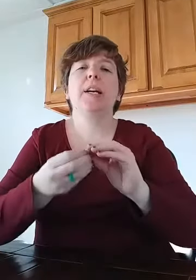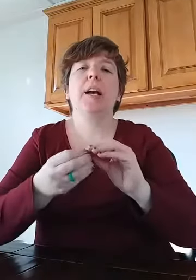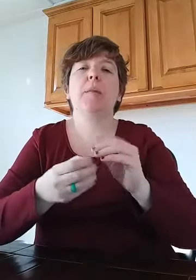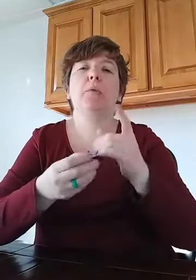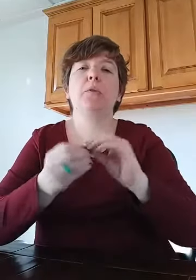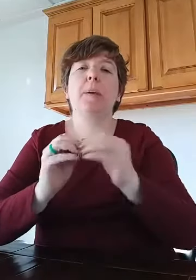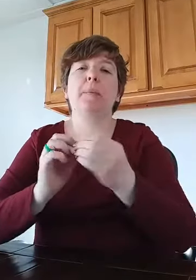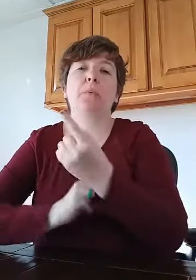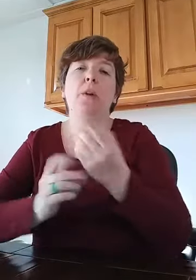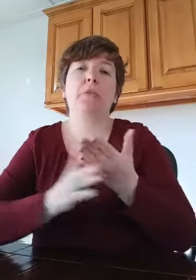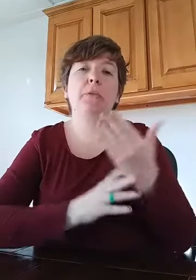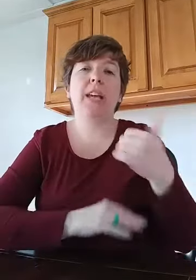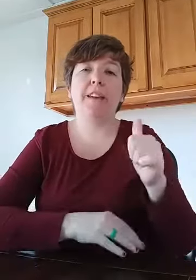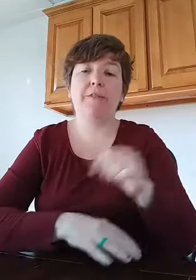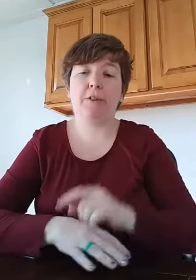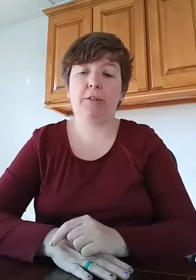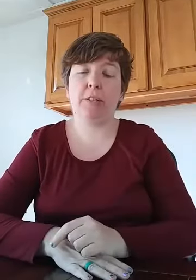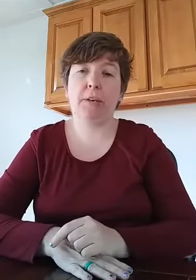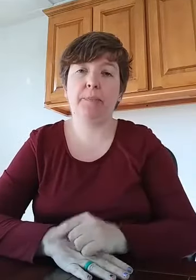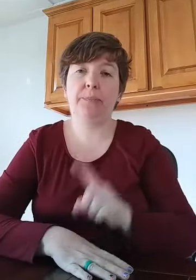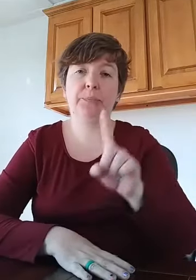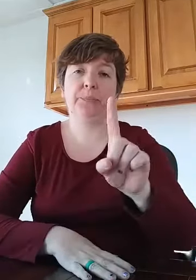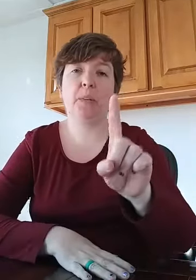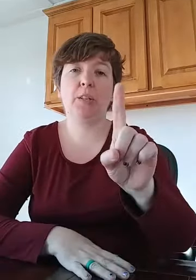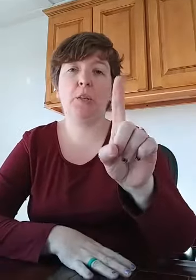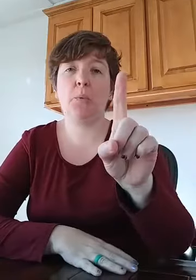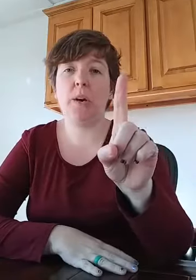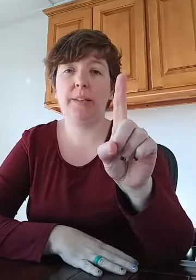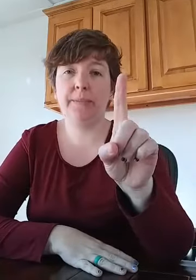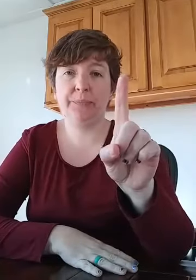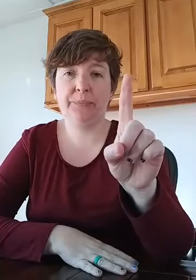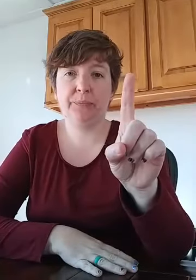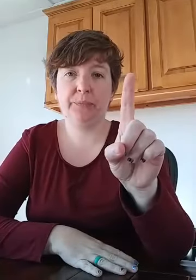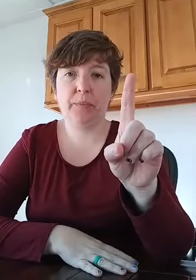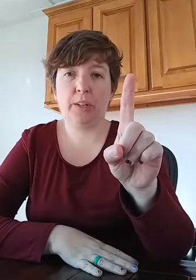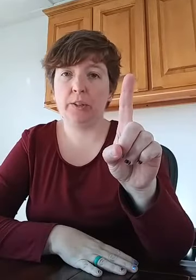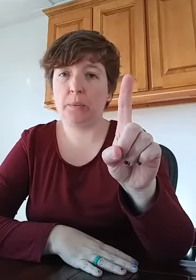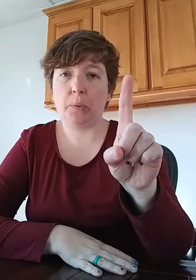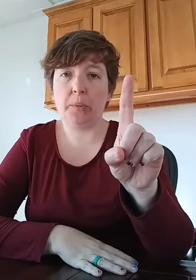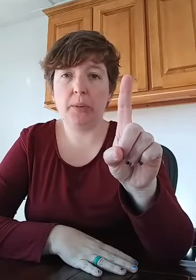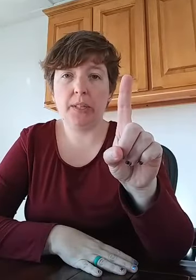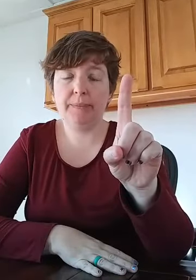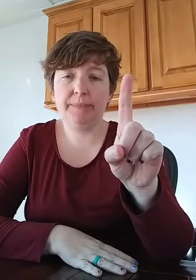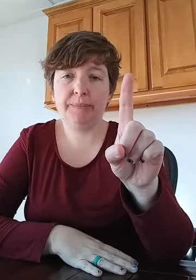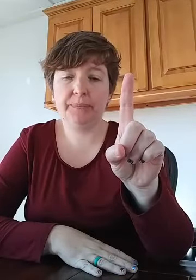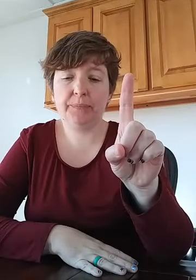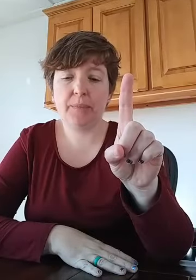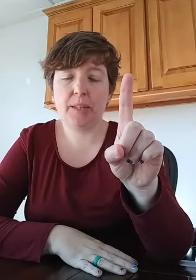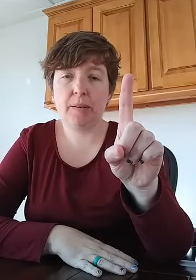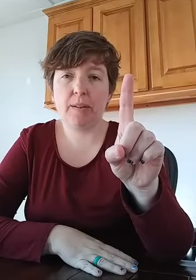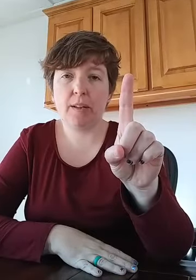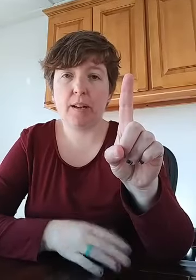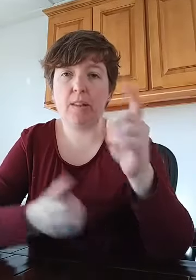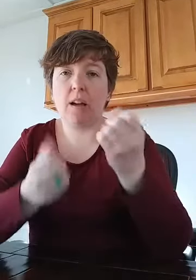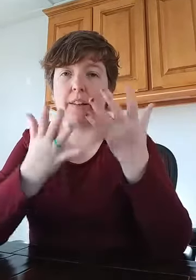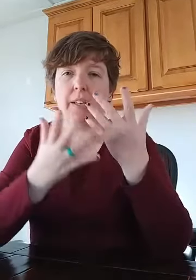We'll do numbers 1 through 10 first. So 1, you just point 1. A lot of these